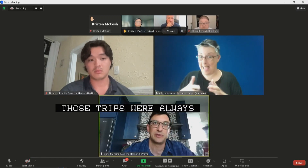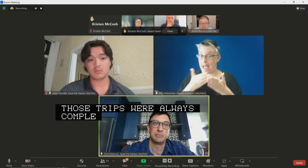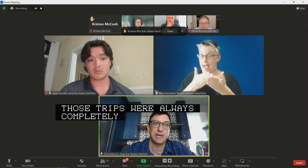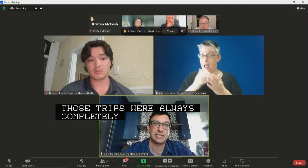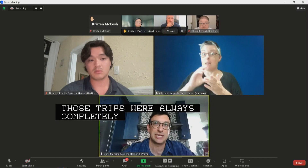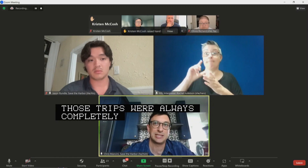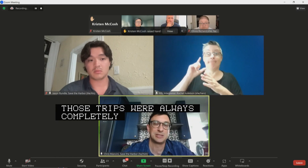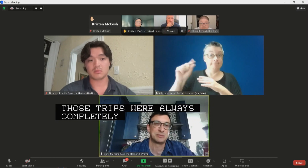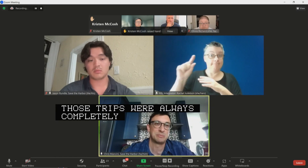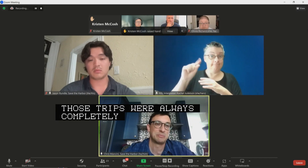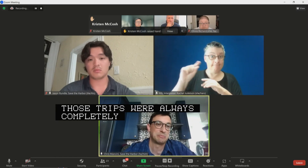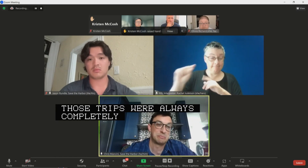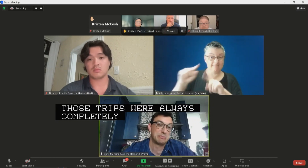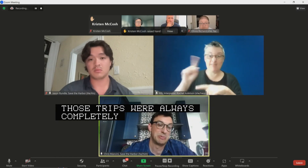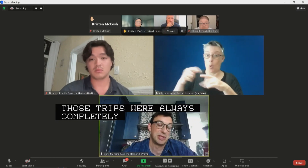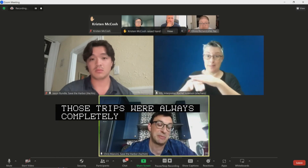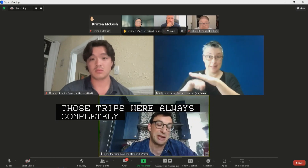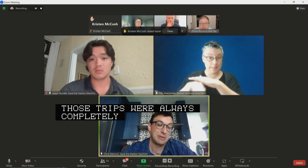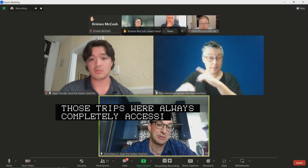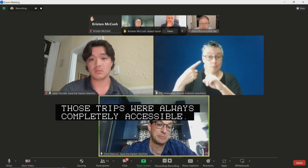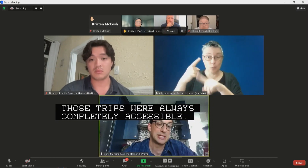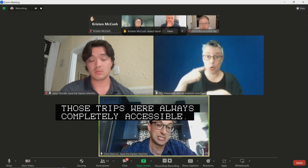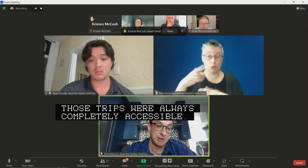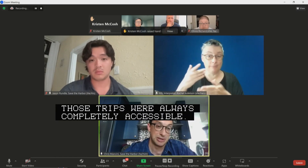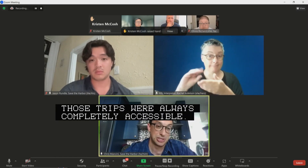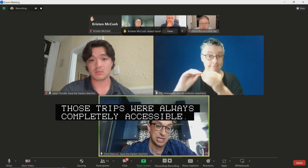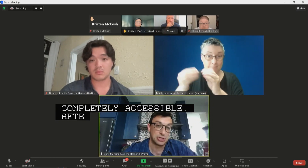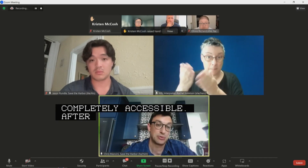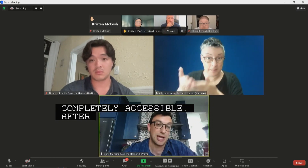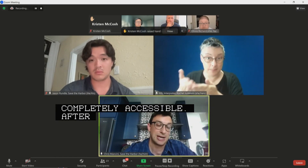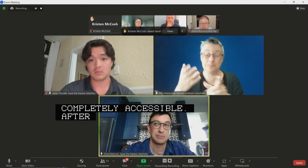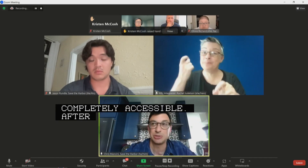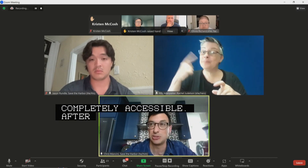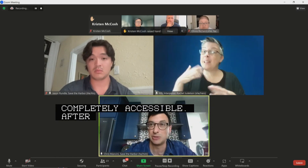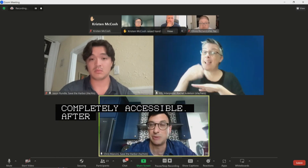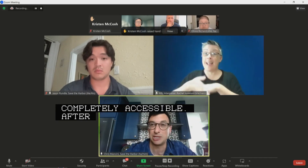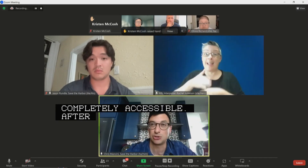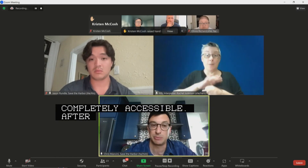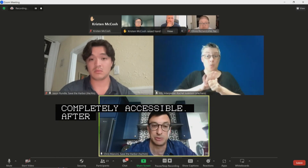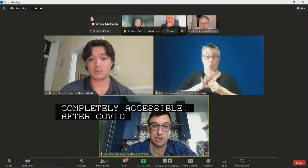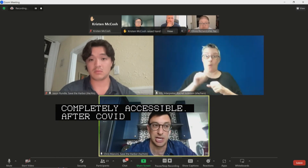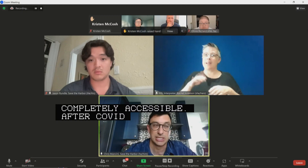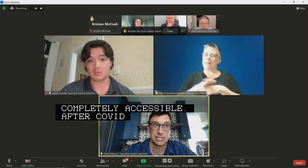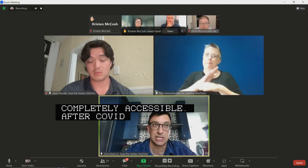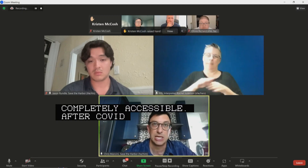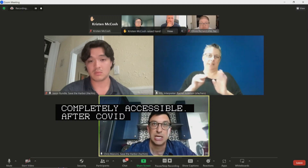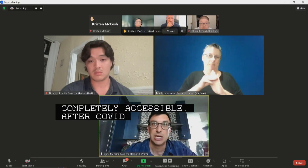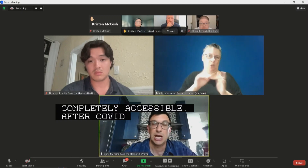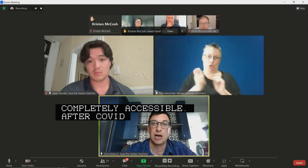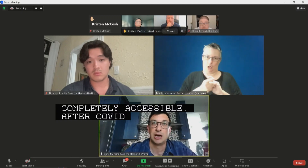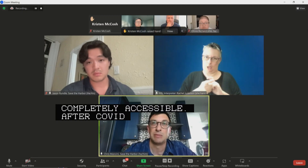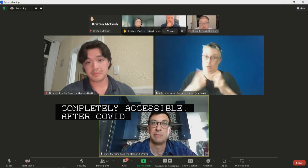After COVID, Bay State's, like many people's, business model changed. They're not able to do as many trips with us.